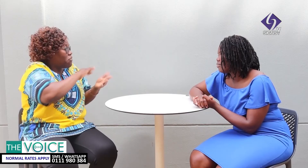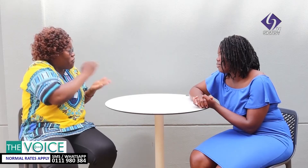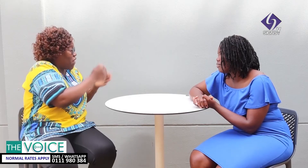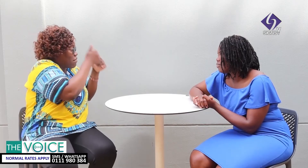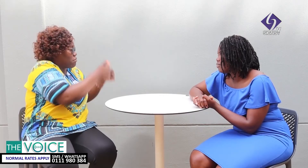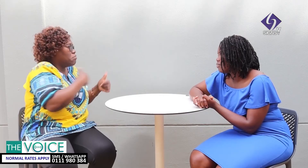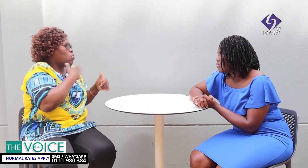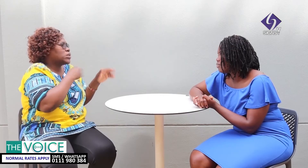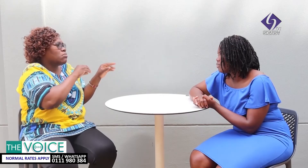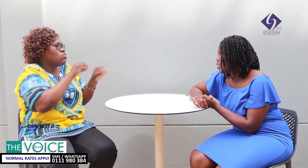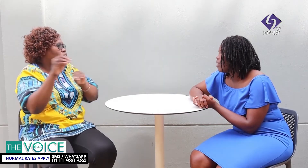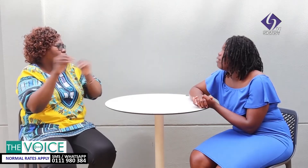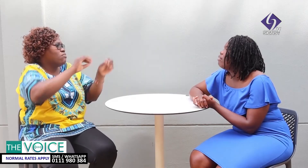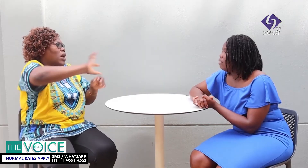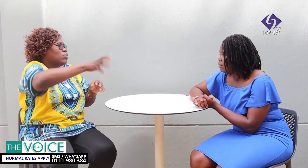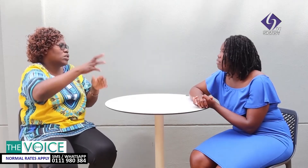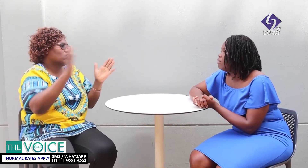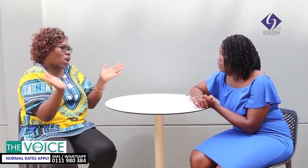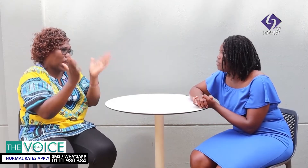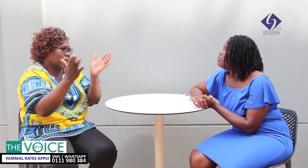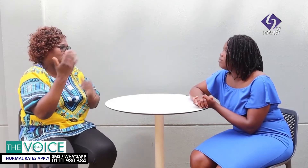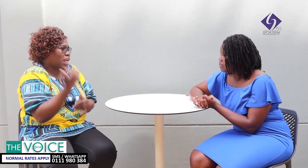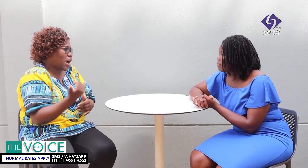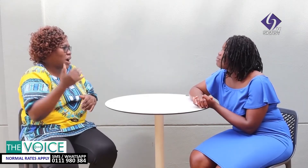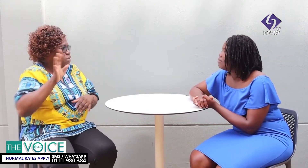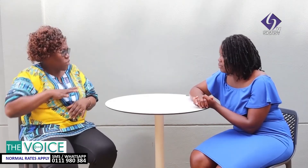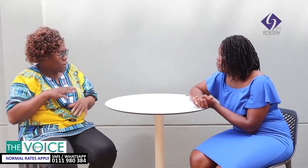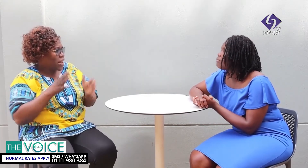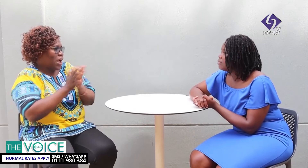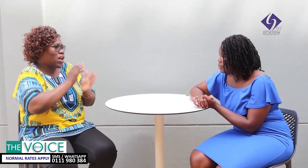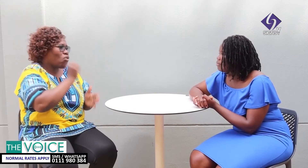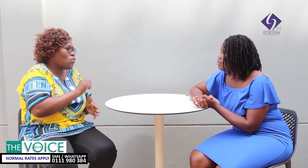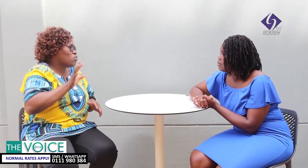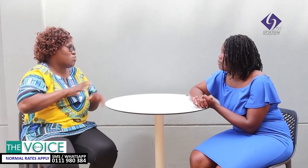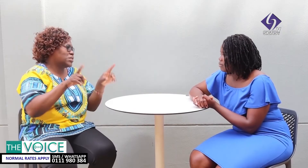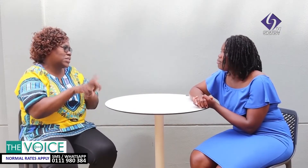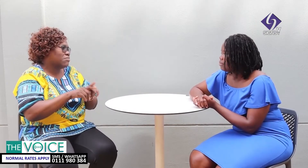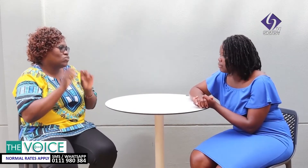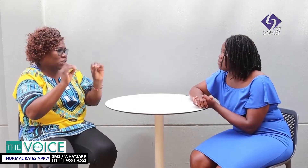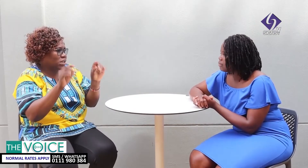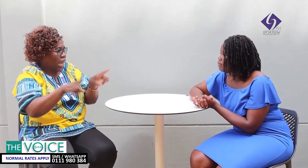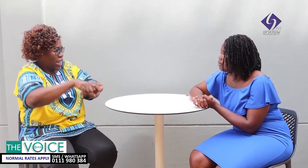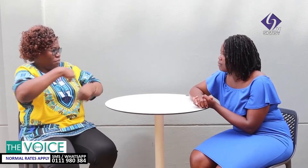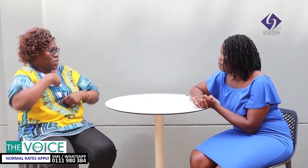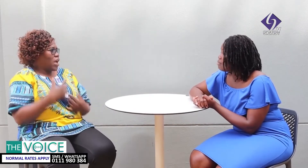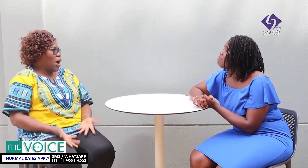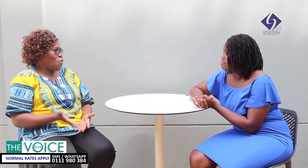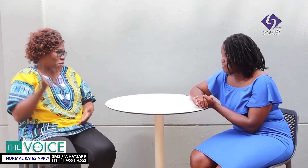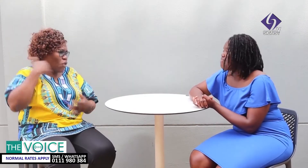for the future, we have to go to different places and encourage them to make sure they teach us and they learn